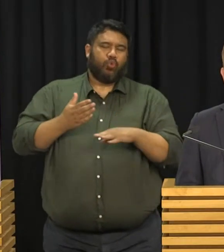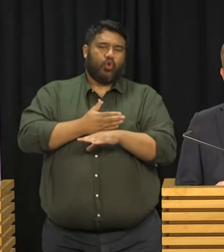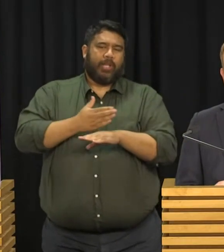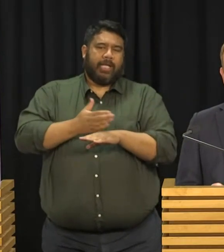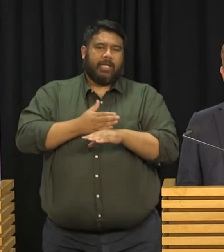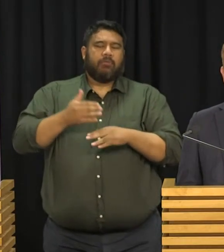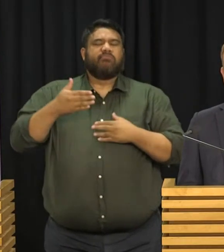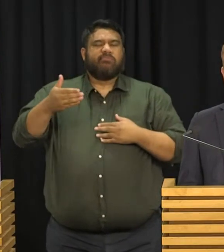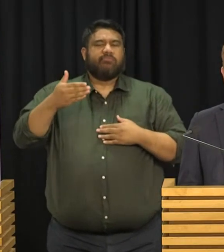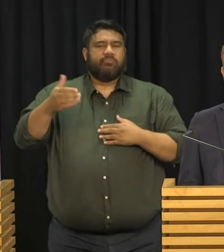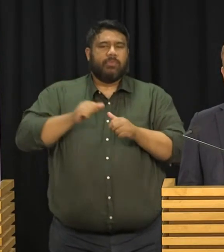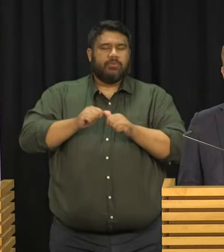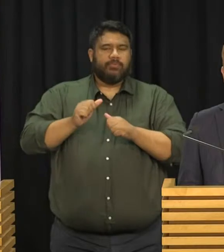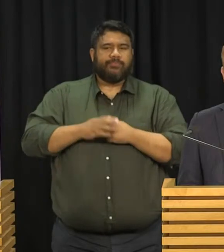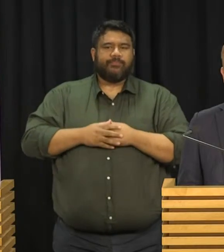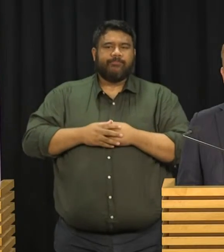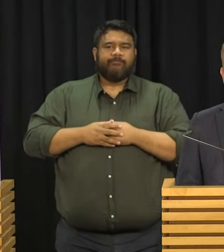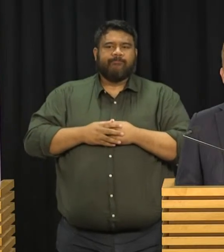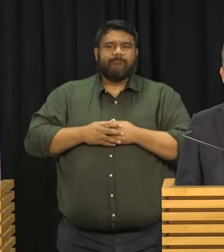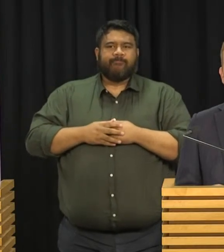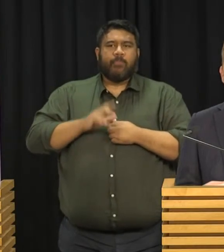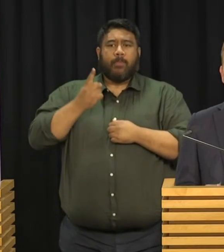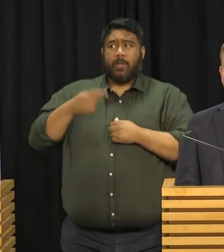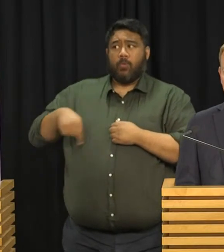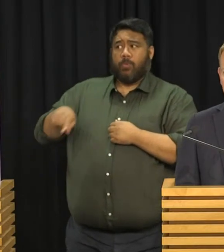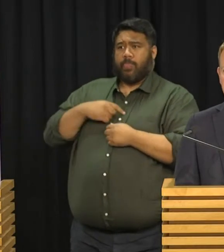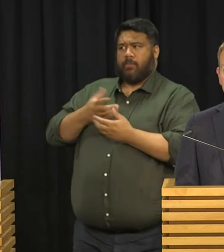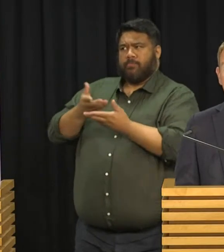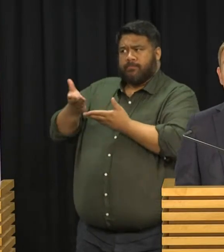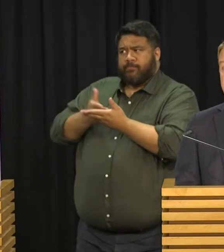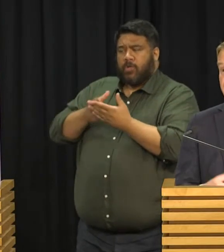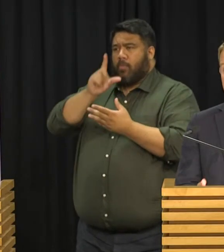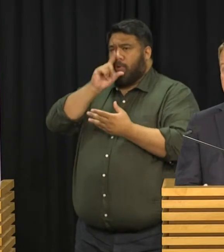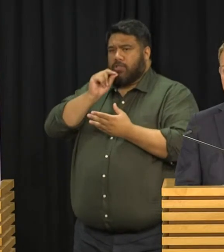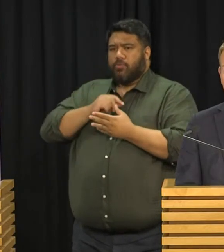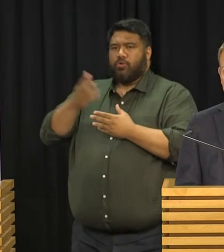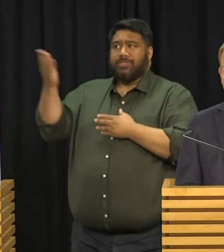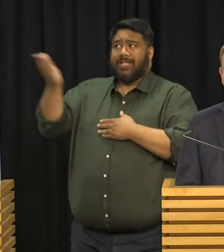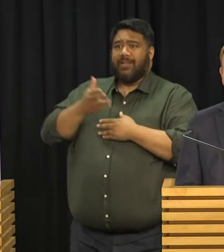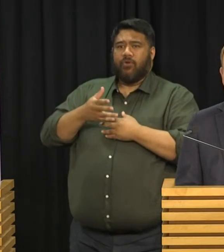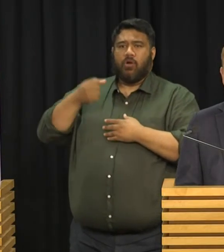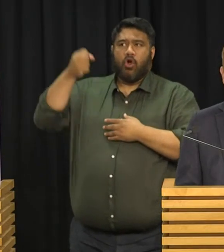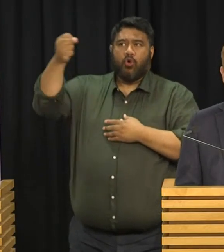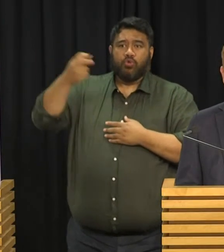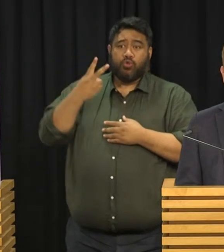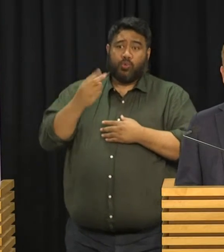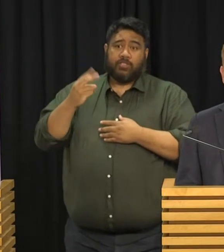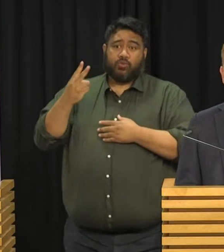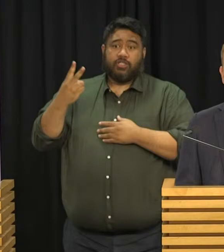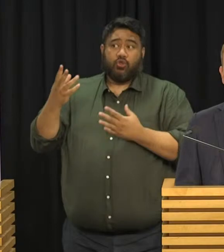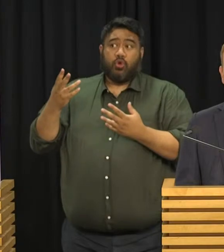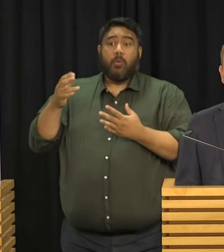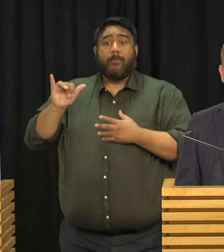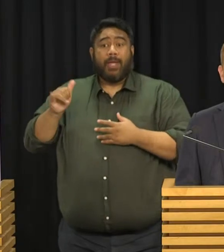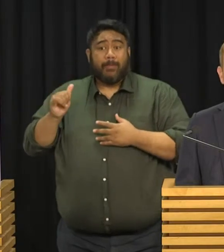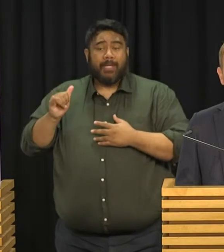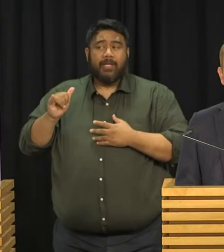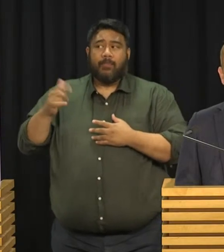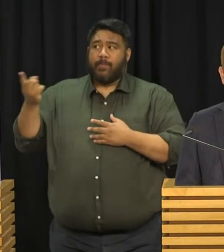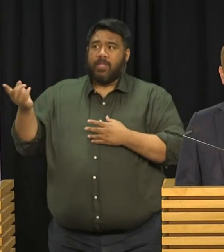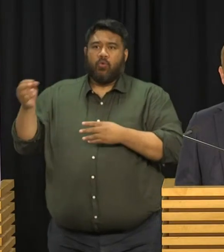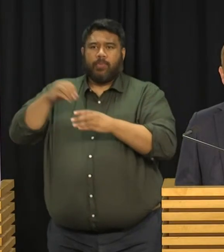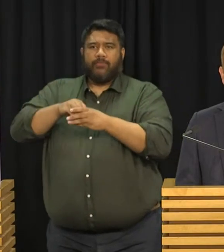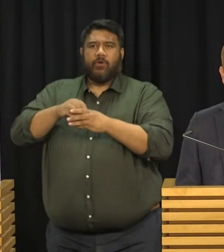statement today, we've set out some of the things that we'd talk to them about, including deferring delivery maybe to 2022 so that they could be part of a